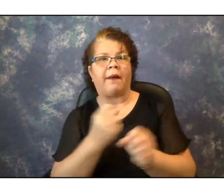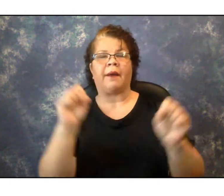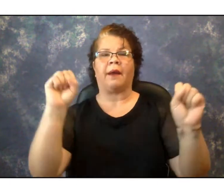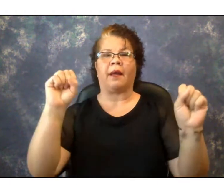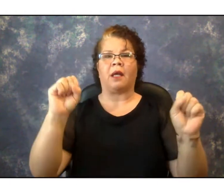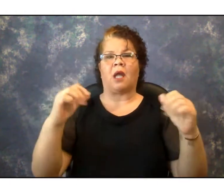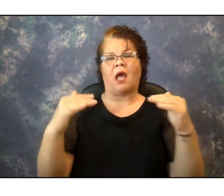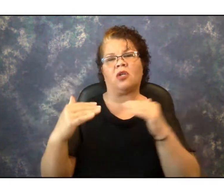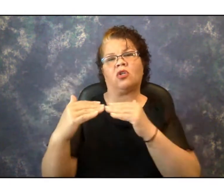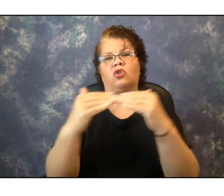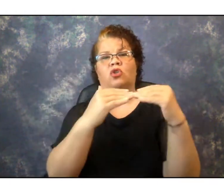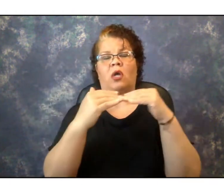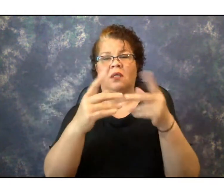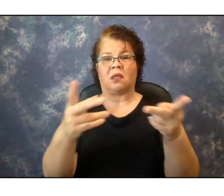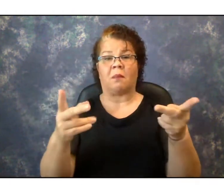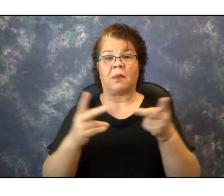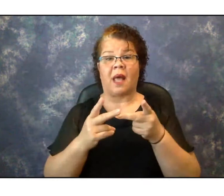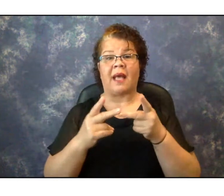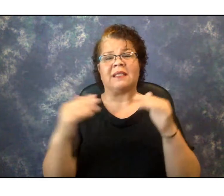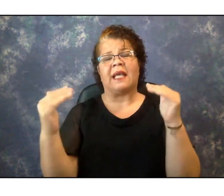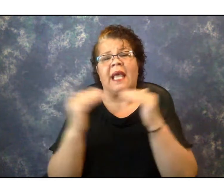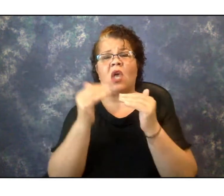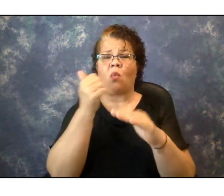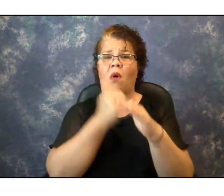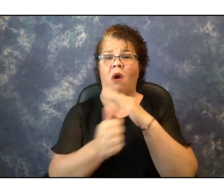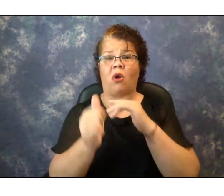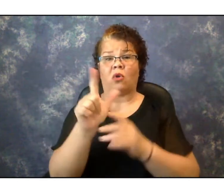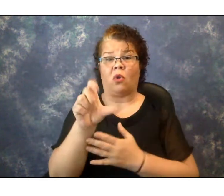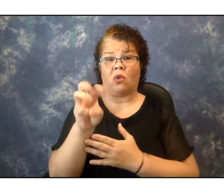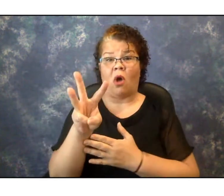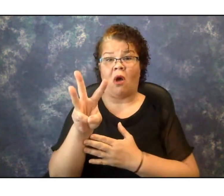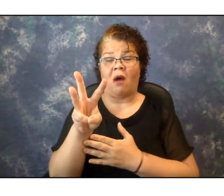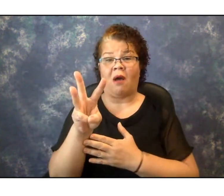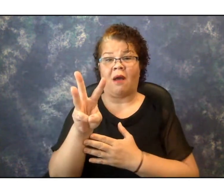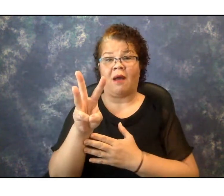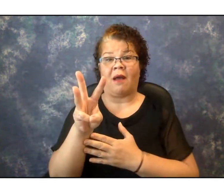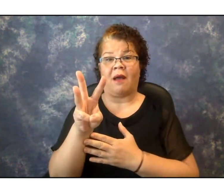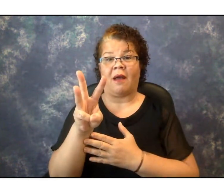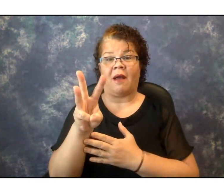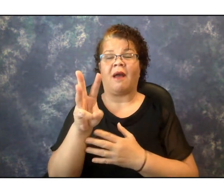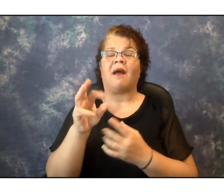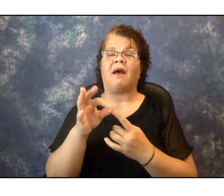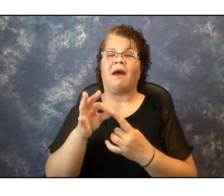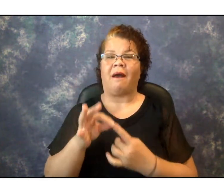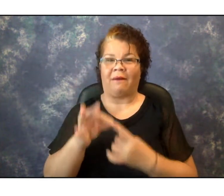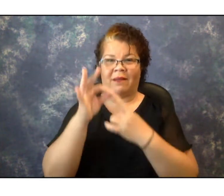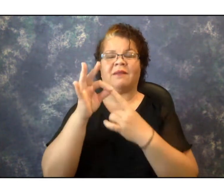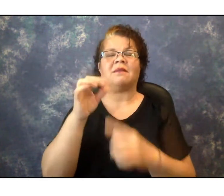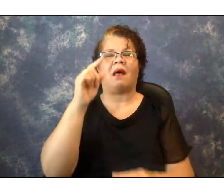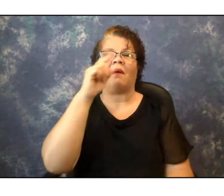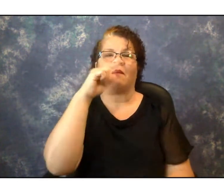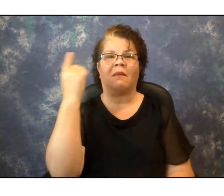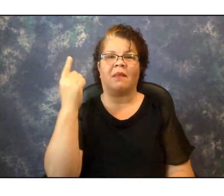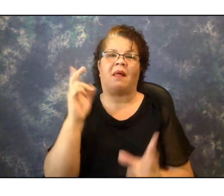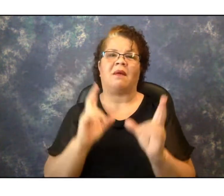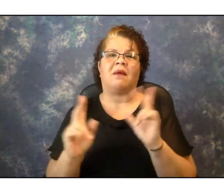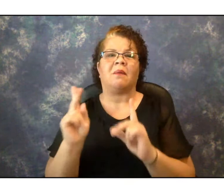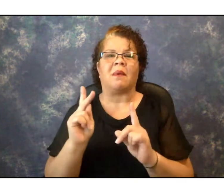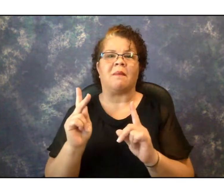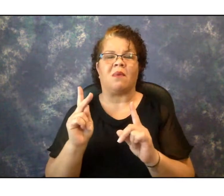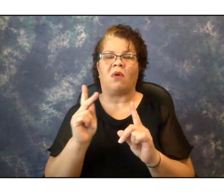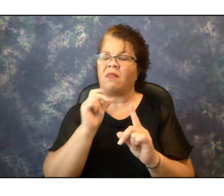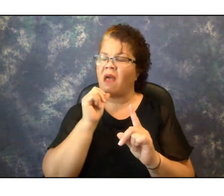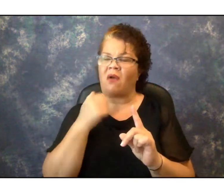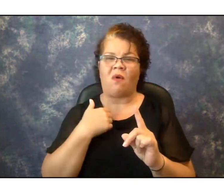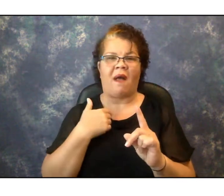some reason, Black people aren't benefiting from a so-called just system.